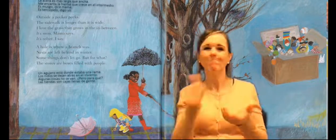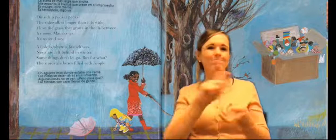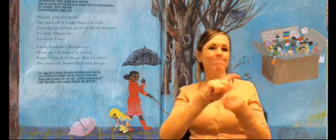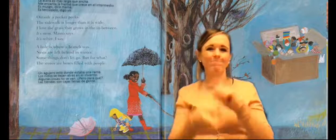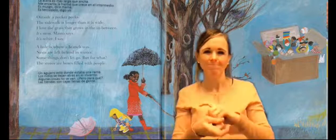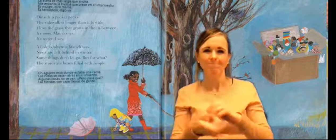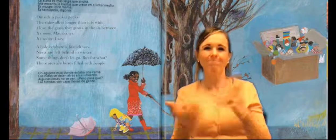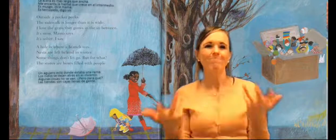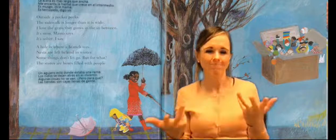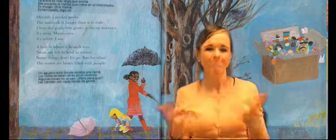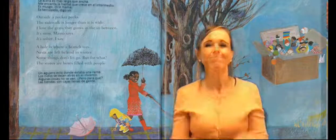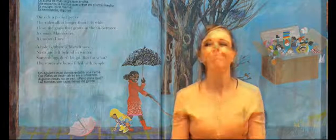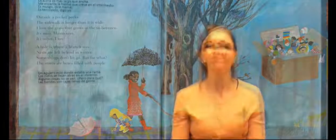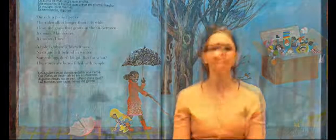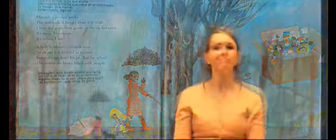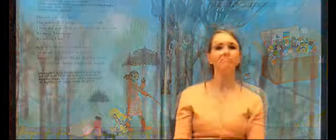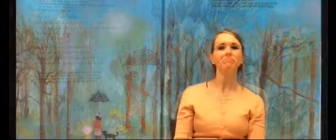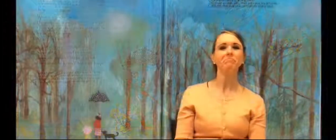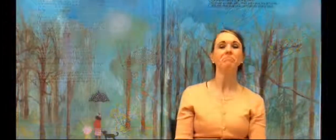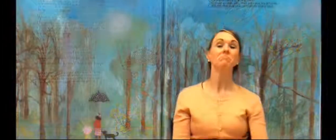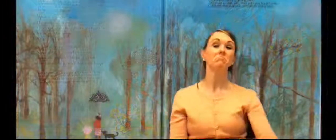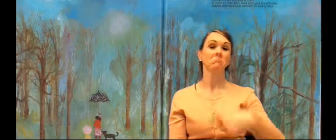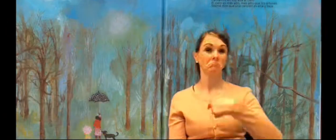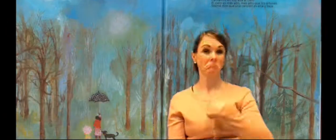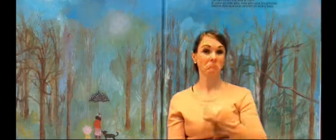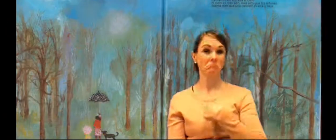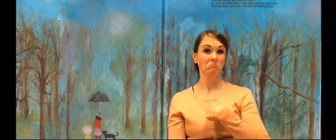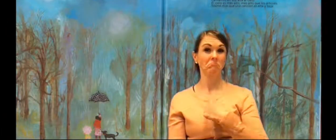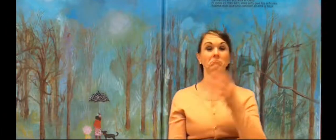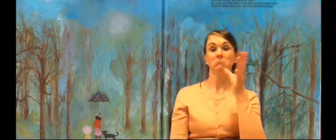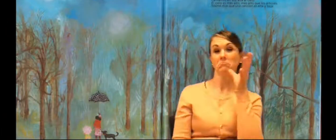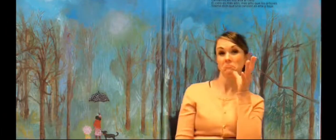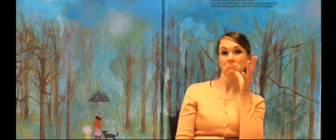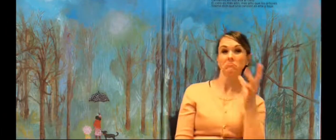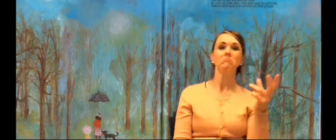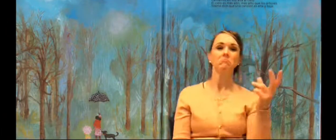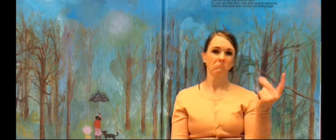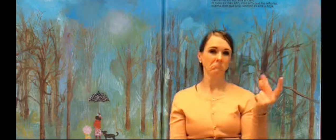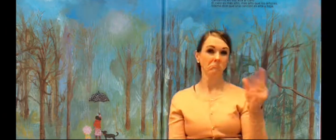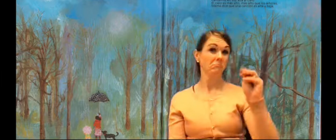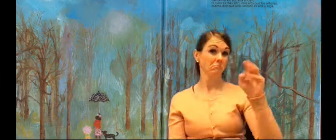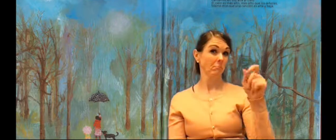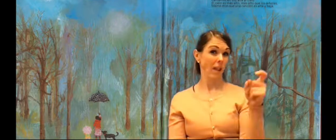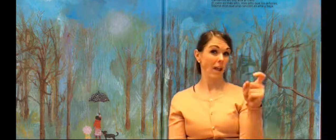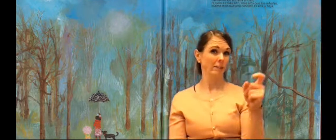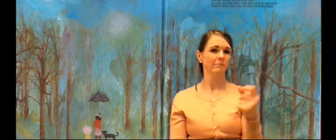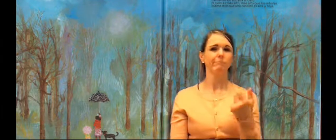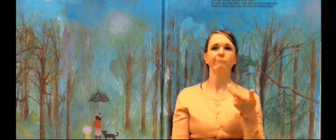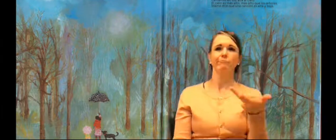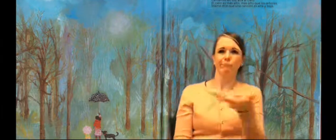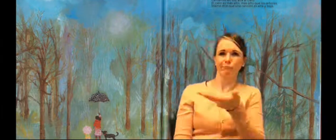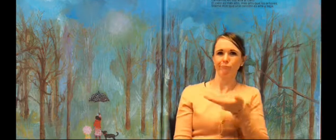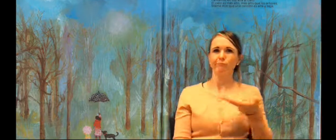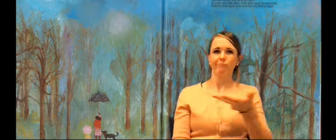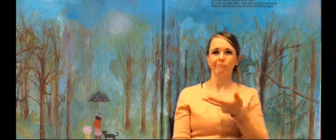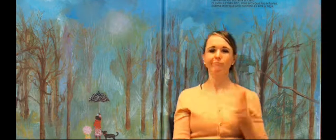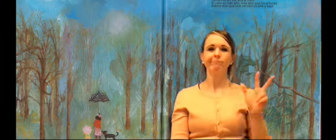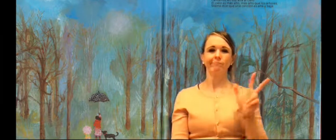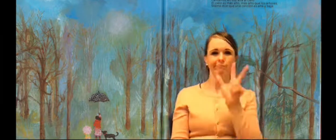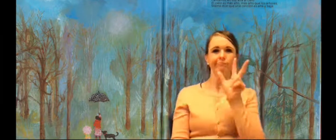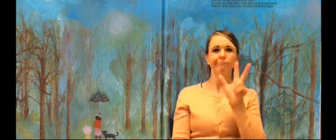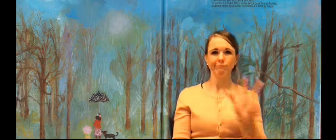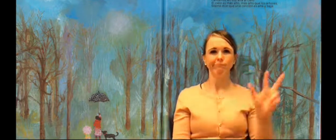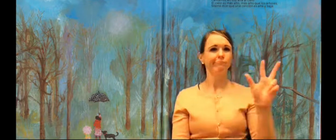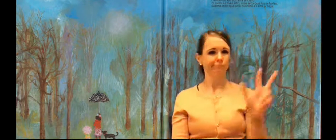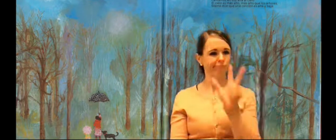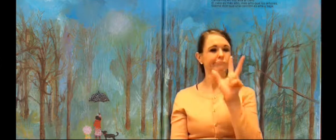Some things don't change. Me and Mama and our dog Max